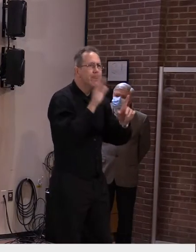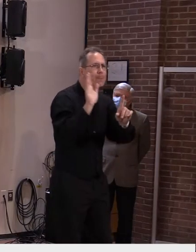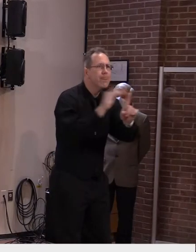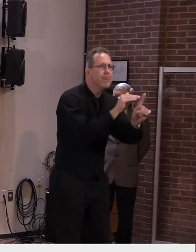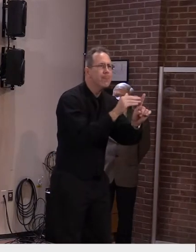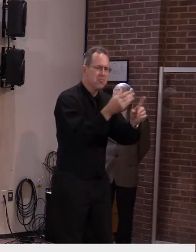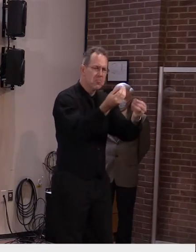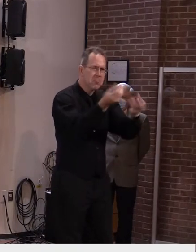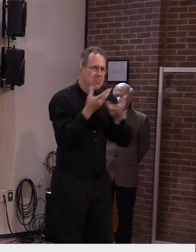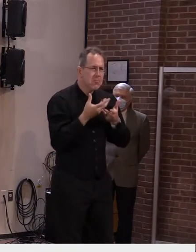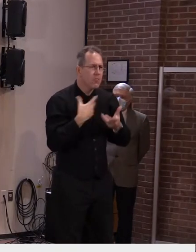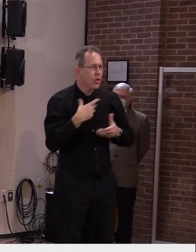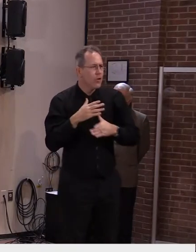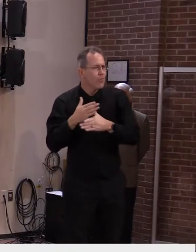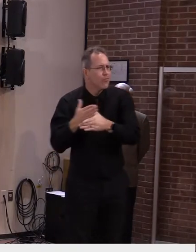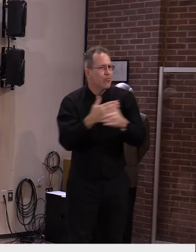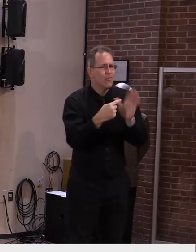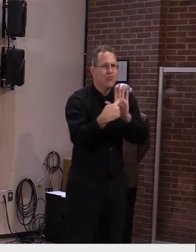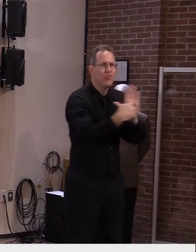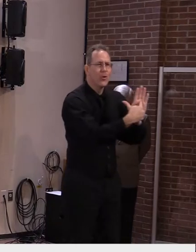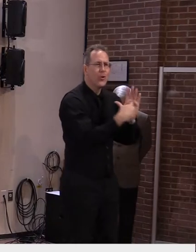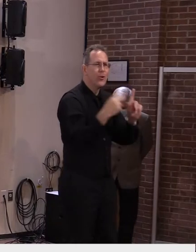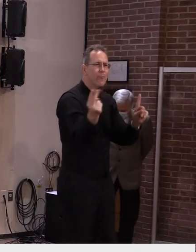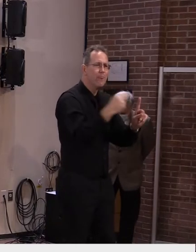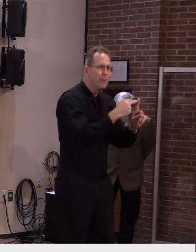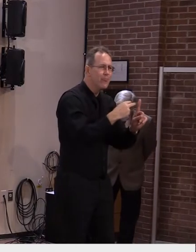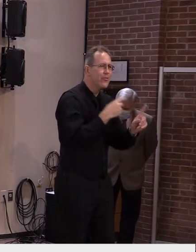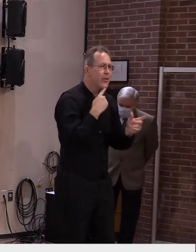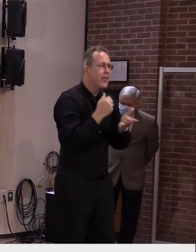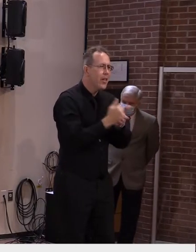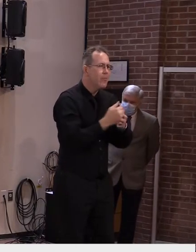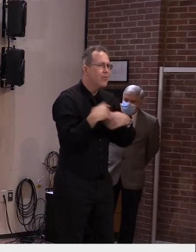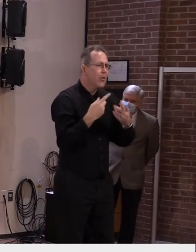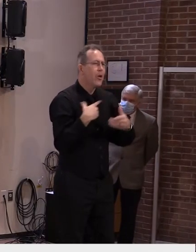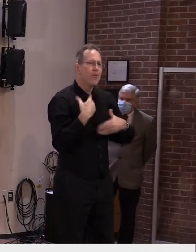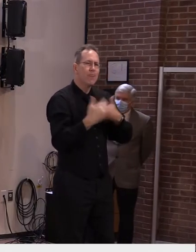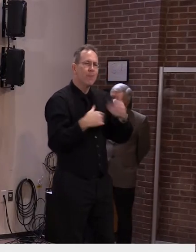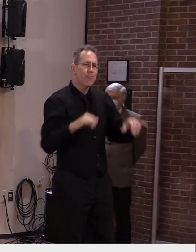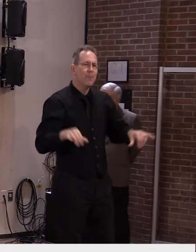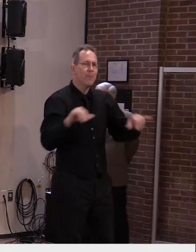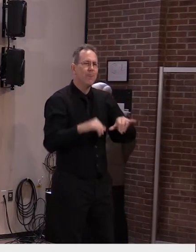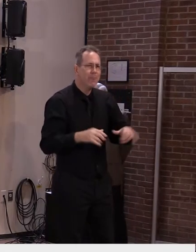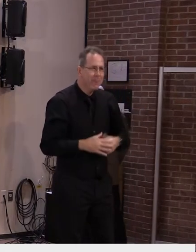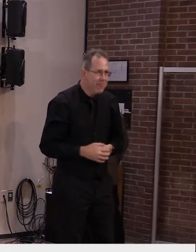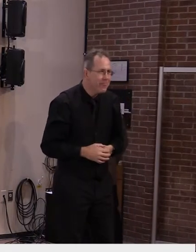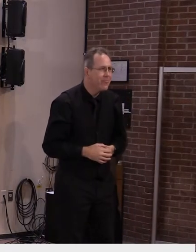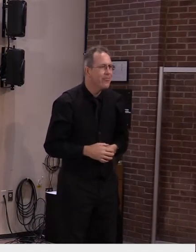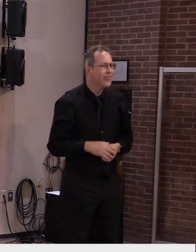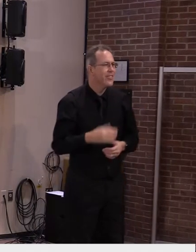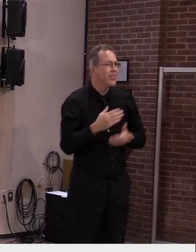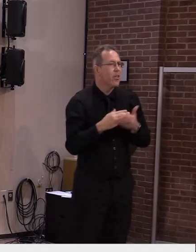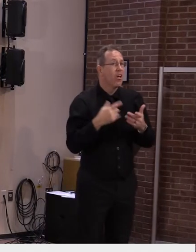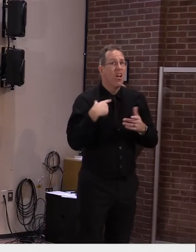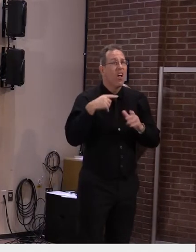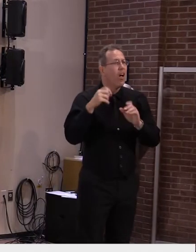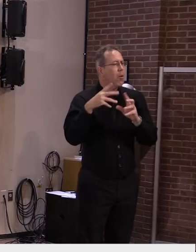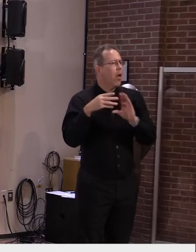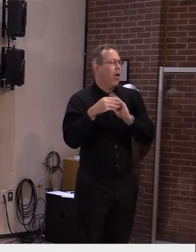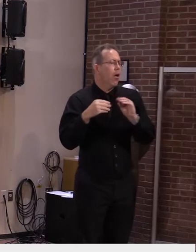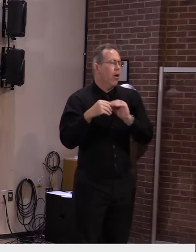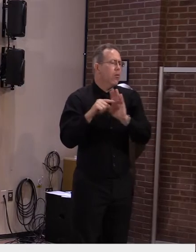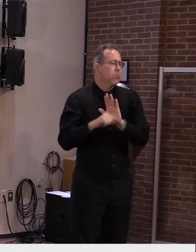people don't have an opportunity to read about because of all the other controversy around the world and COVID in particular.